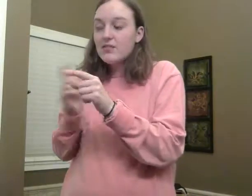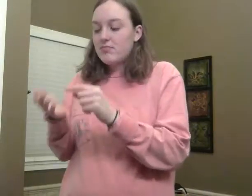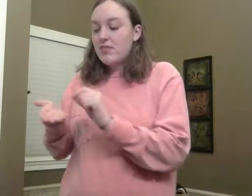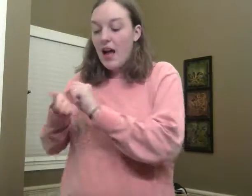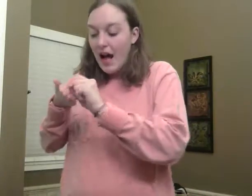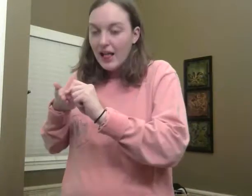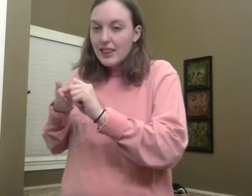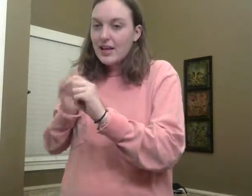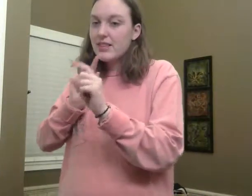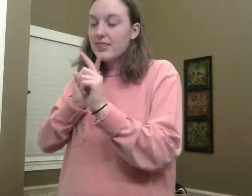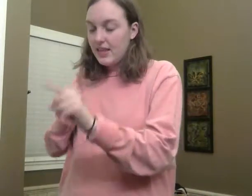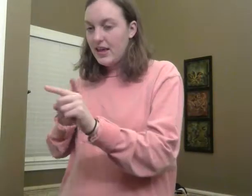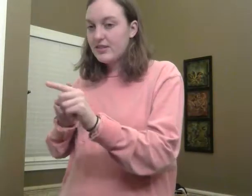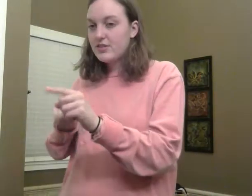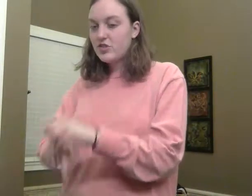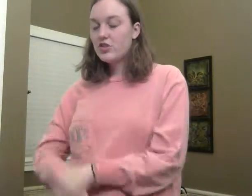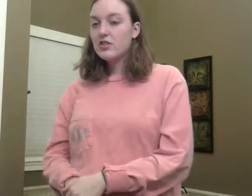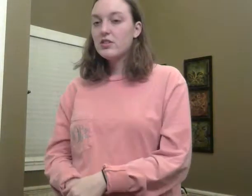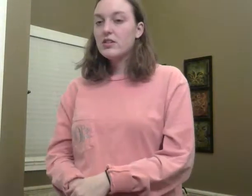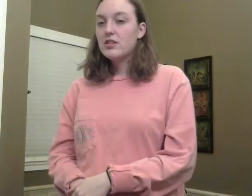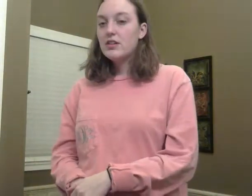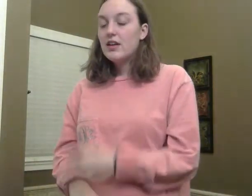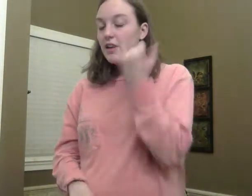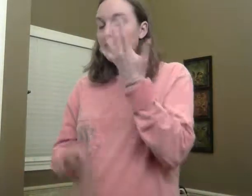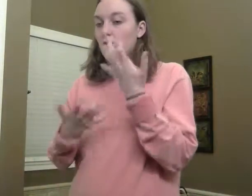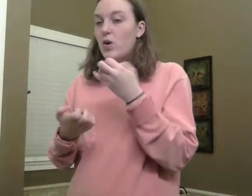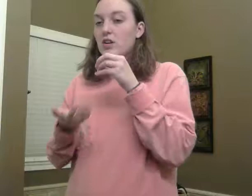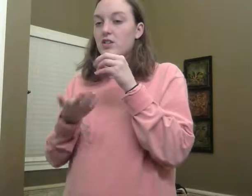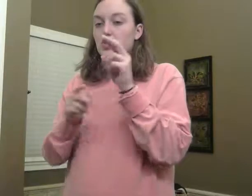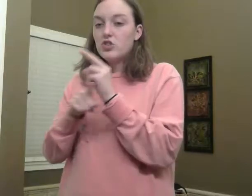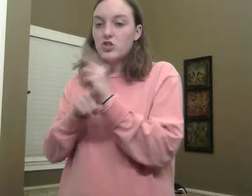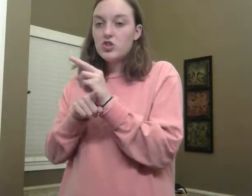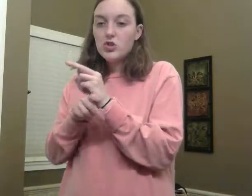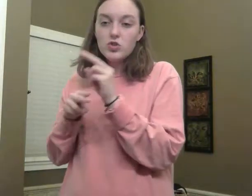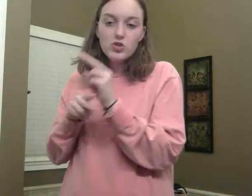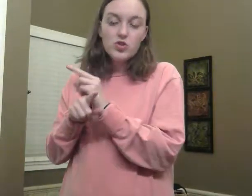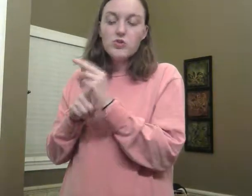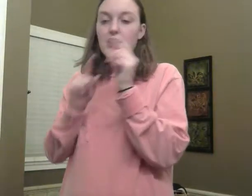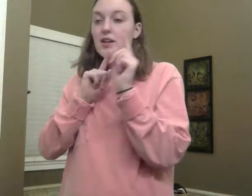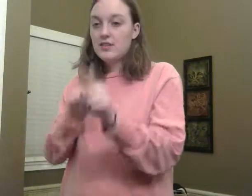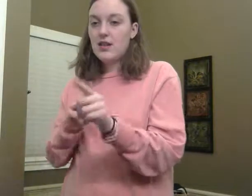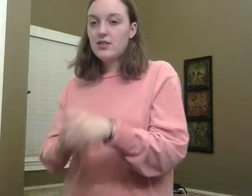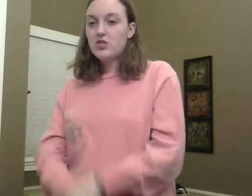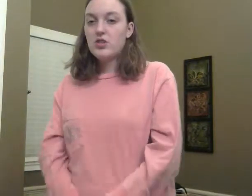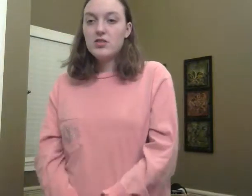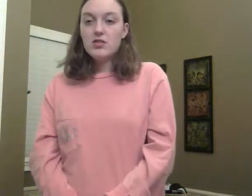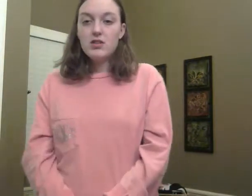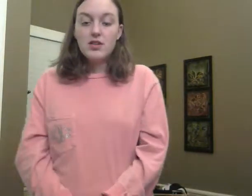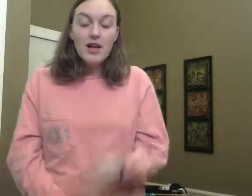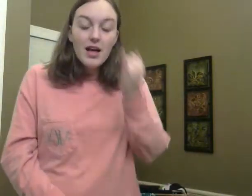Did you highlight it when we went over it? Us three did. Okay, make sure your whole group has that highlighted and you can put you a spider there. If not, in a minute you won't